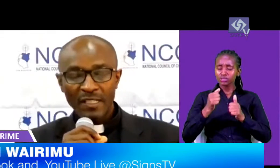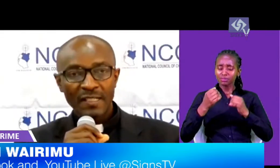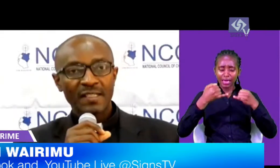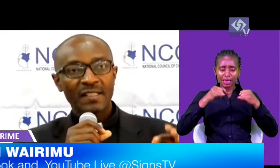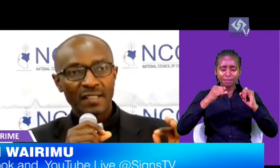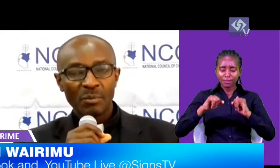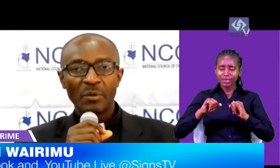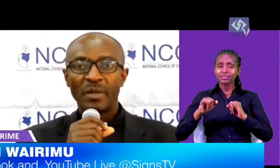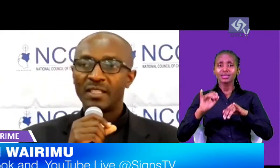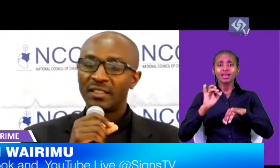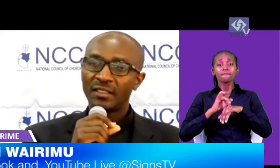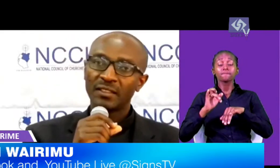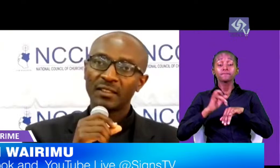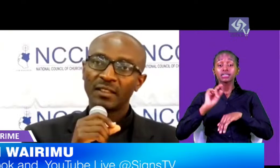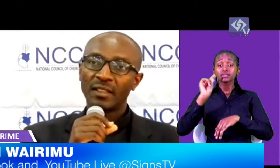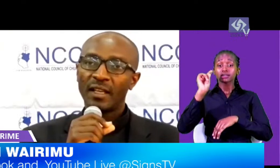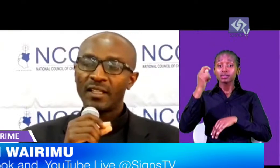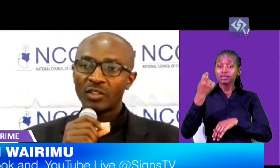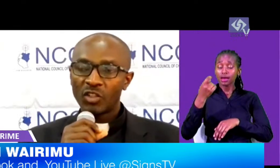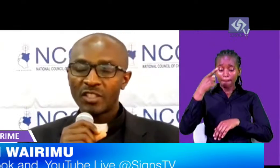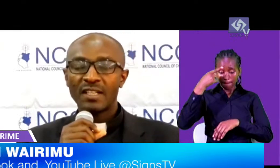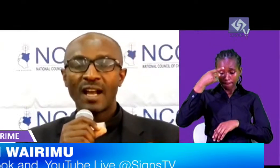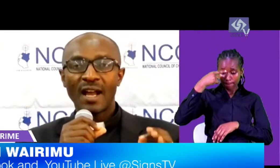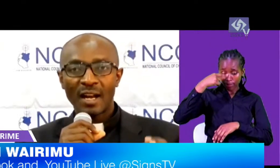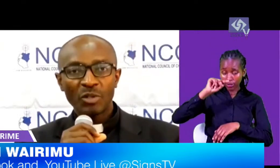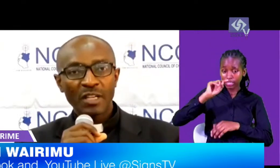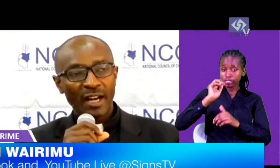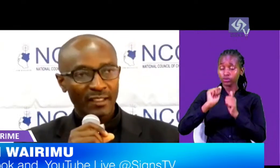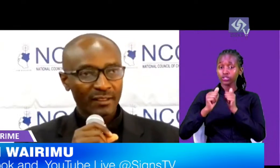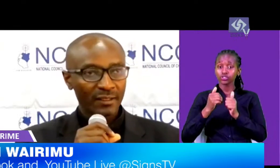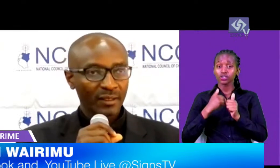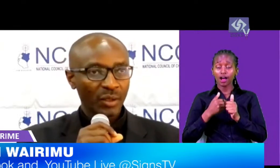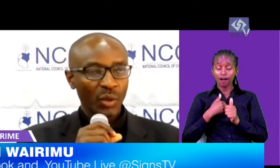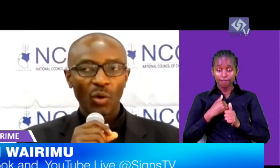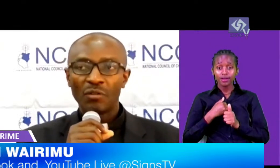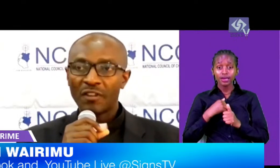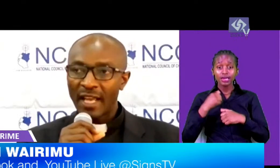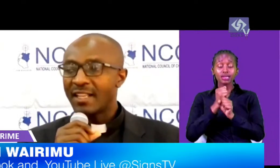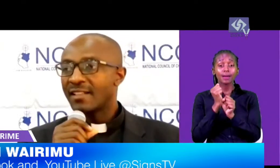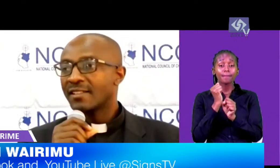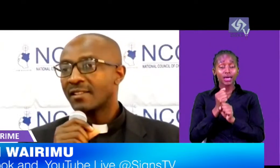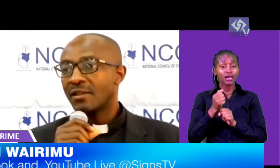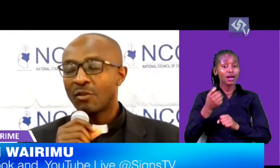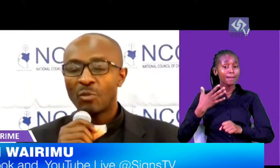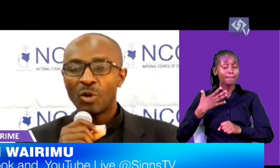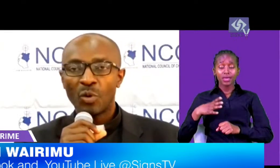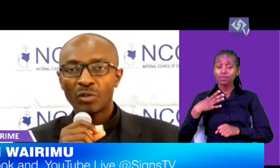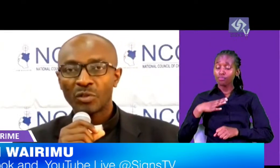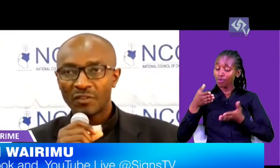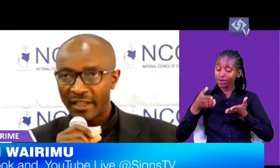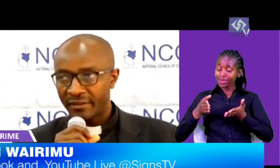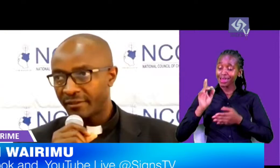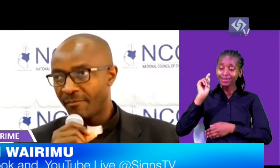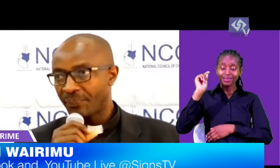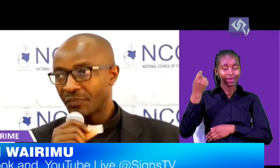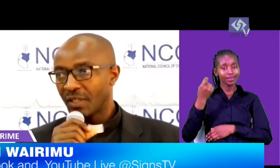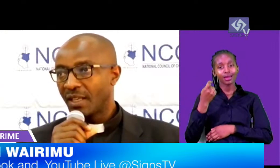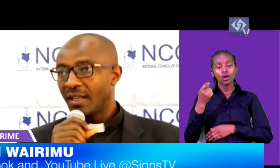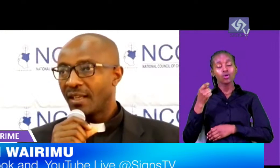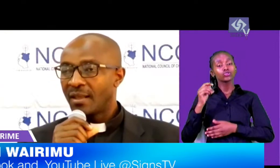policies he is implementing is causing an outcry of Kenyans from all walks of life. The